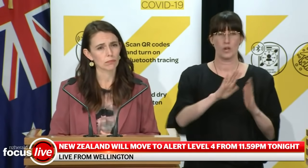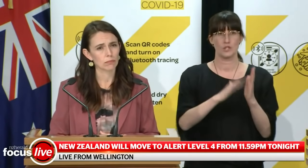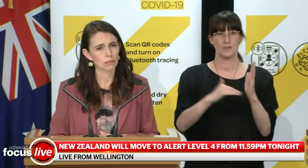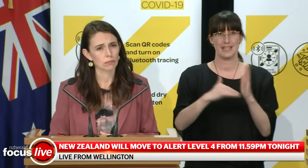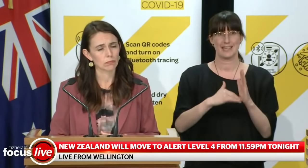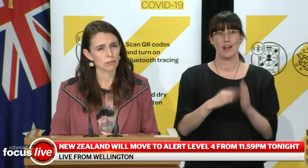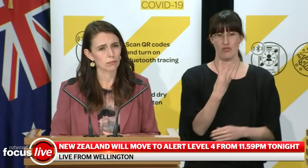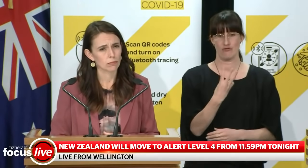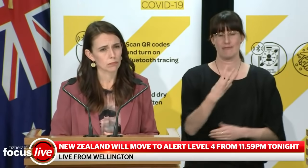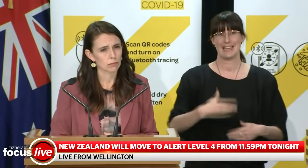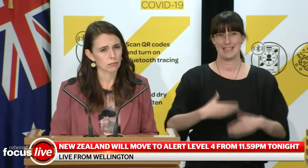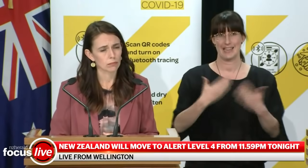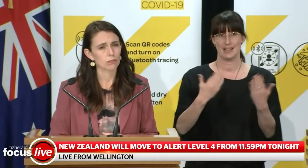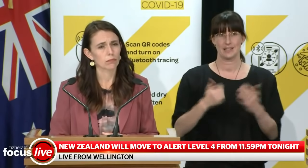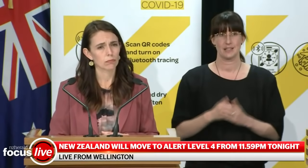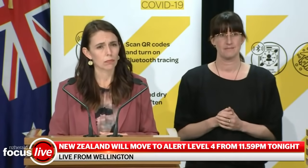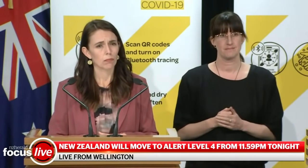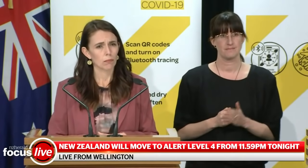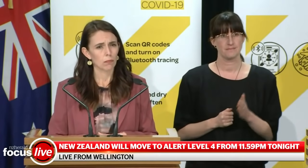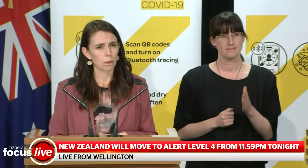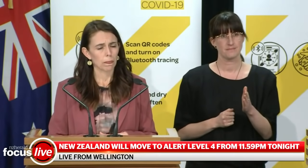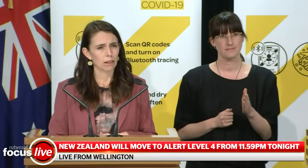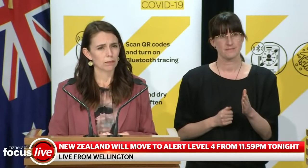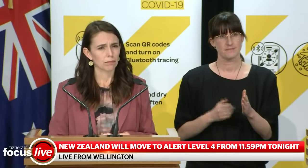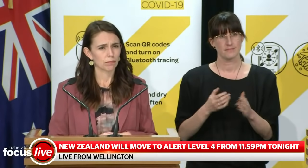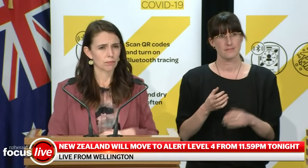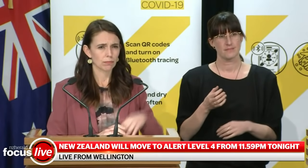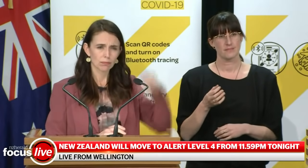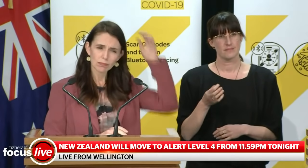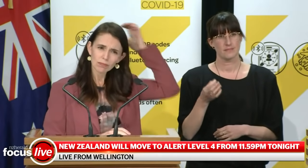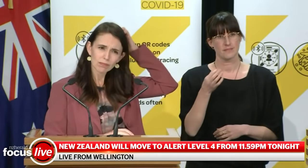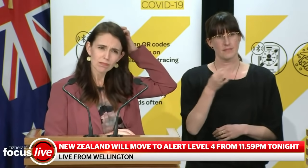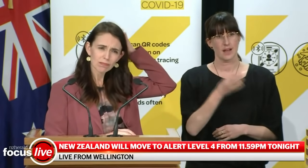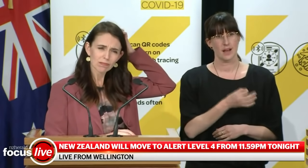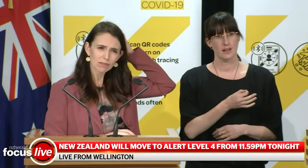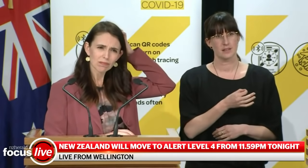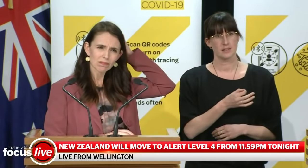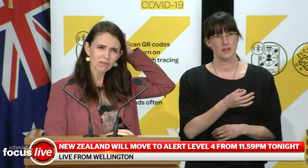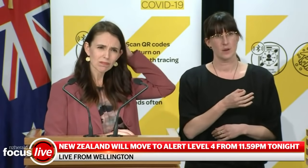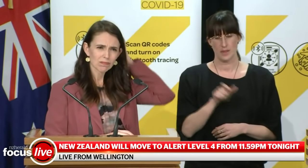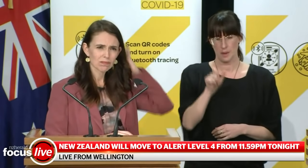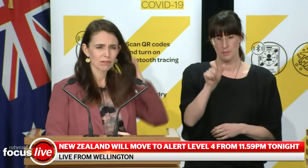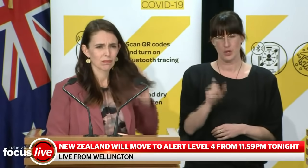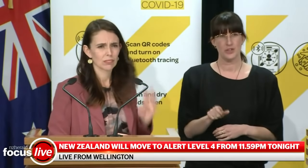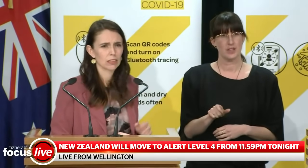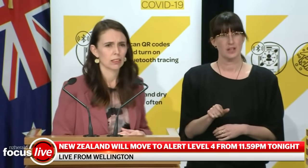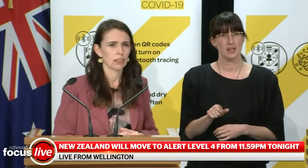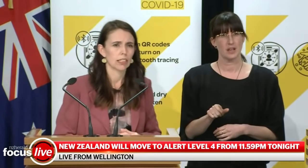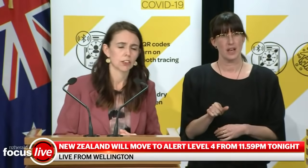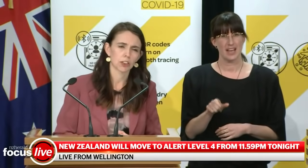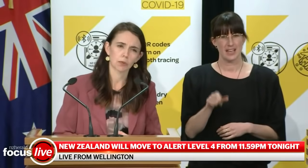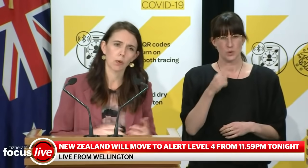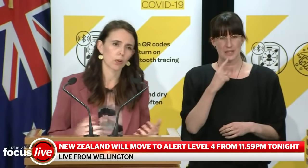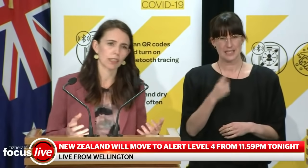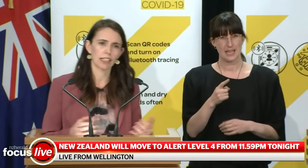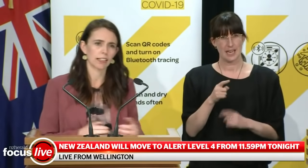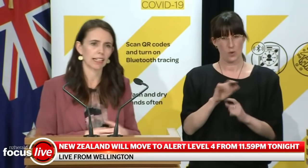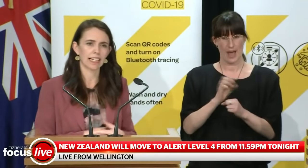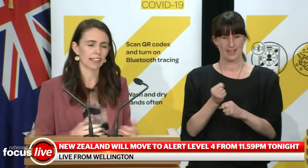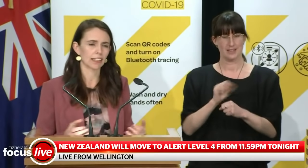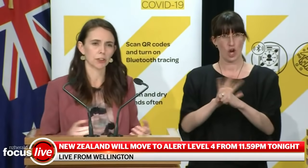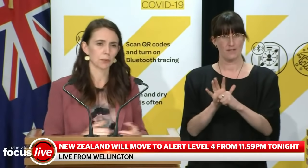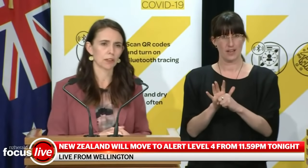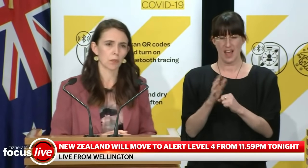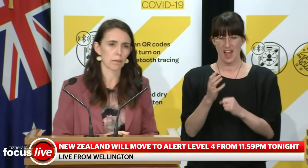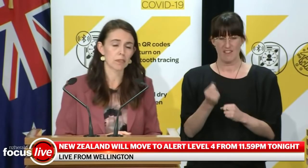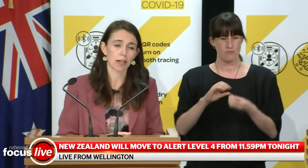with the case, perhaps you could address this, Dr. Bloomfield, what was the issue with the case not being able to access the vaccine booking system? Just reported that